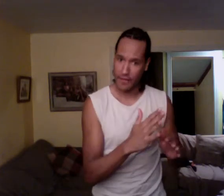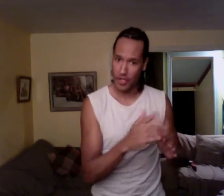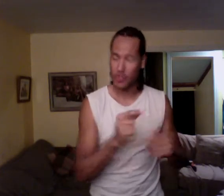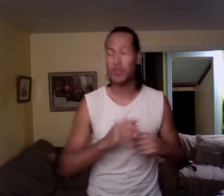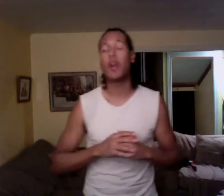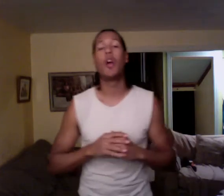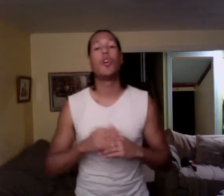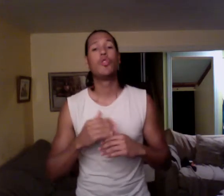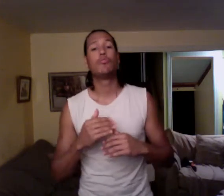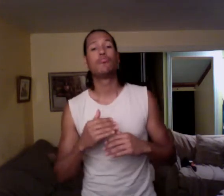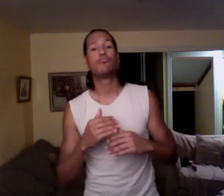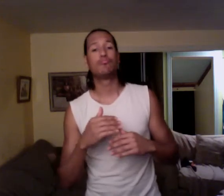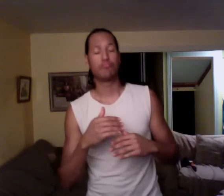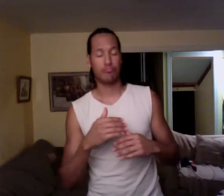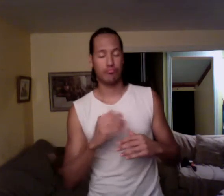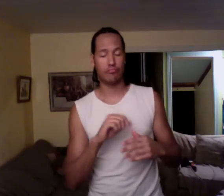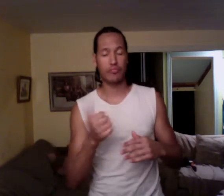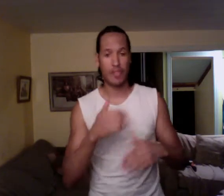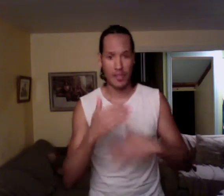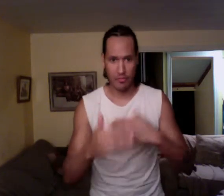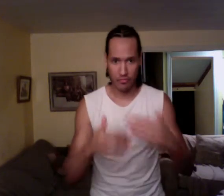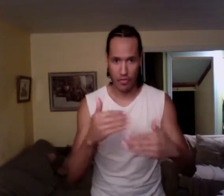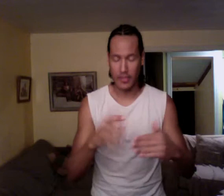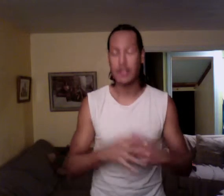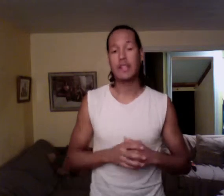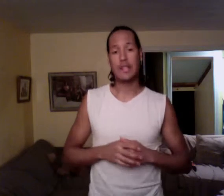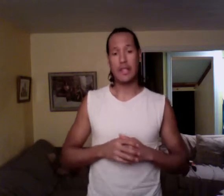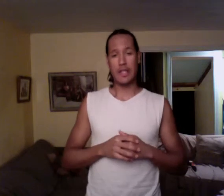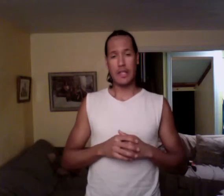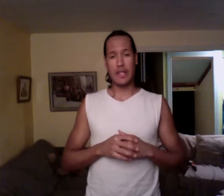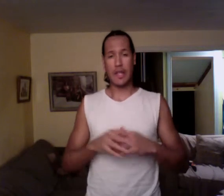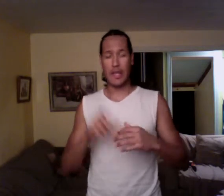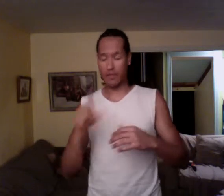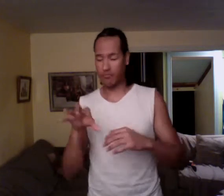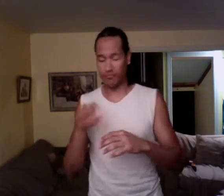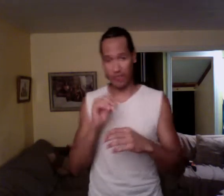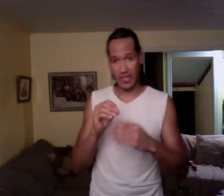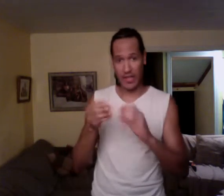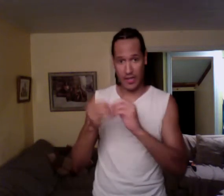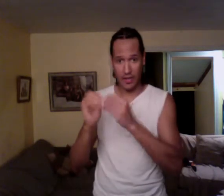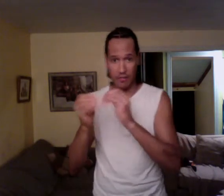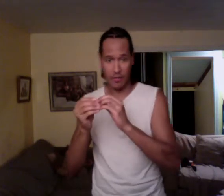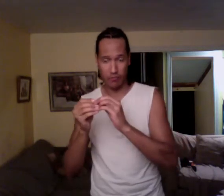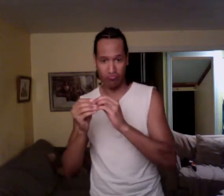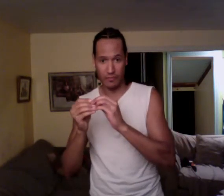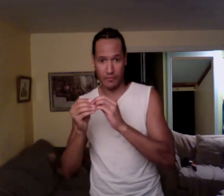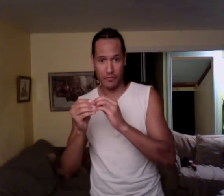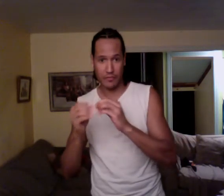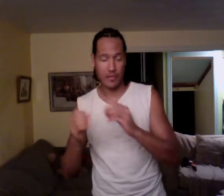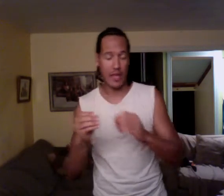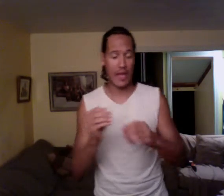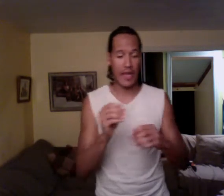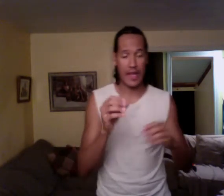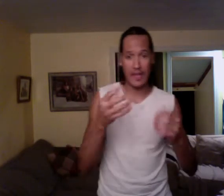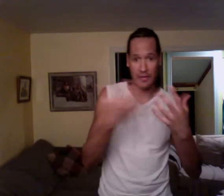they call an automated payroll system. So they pull up specifically a kind of